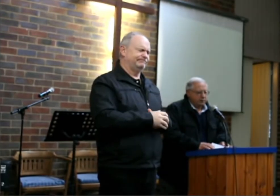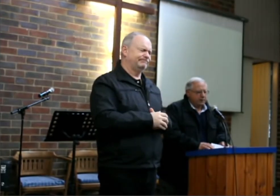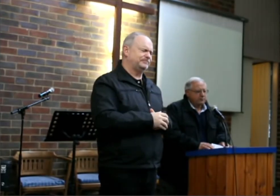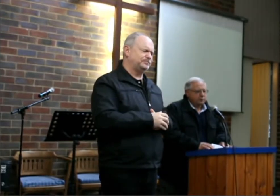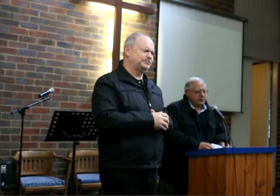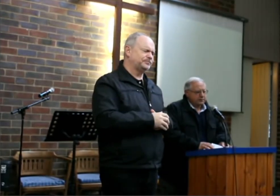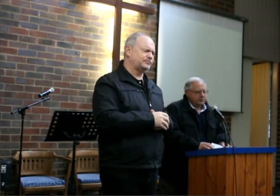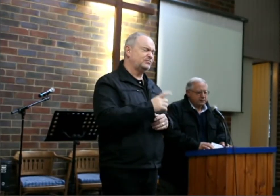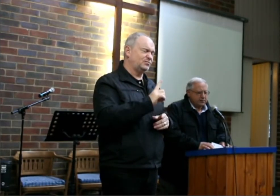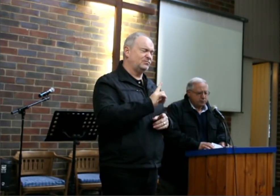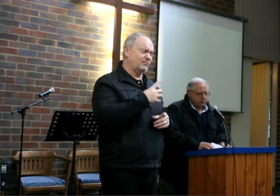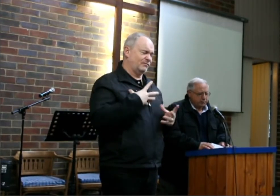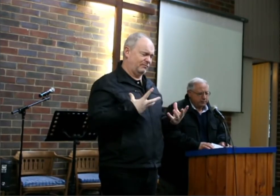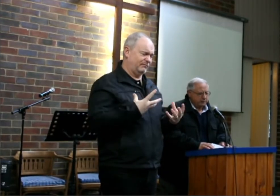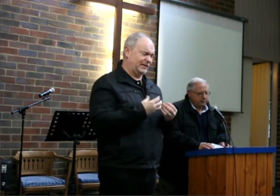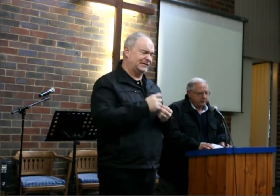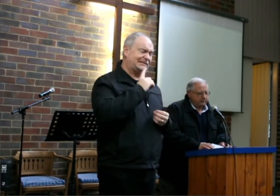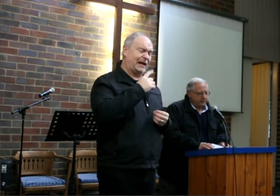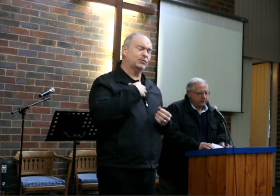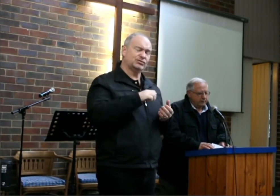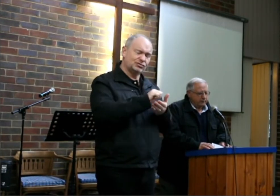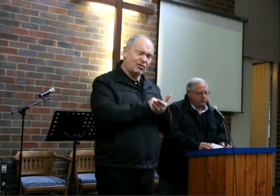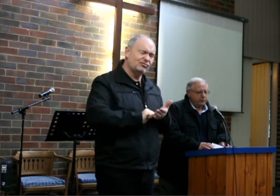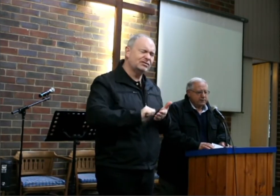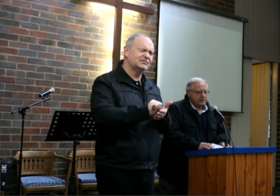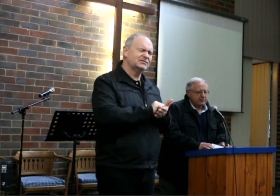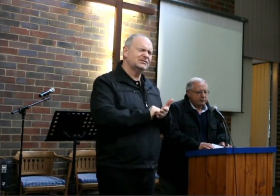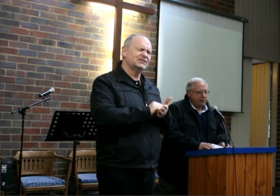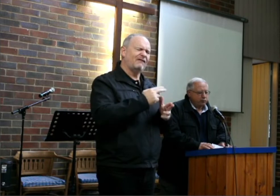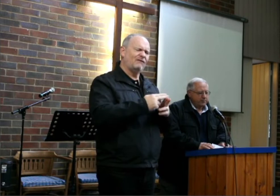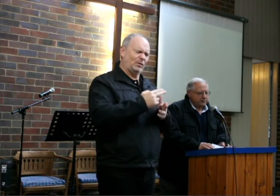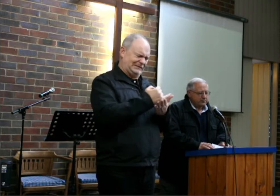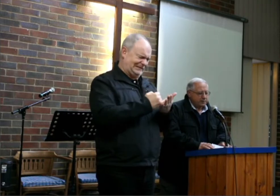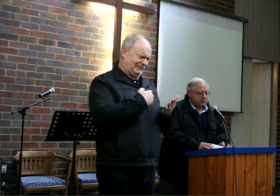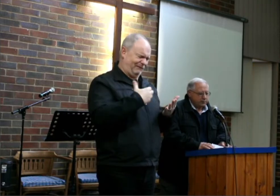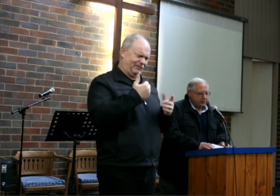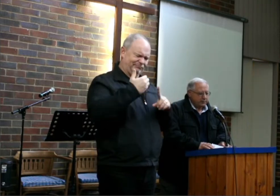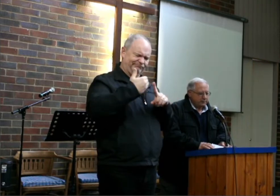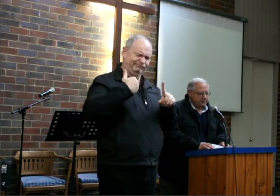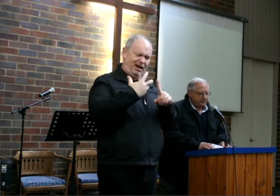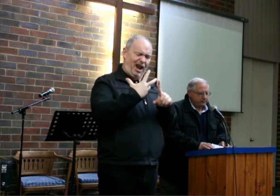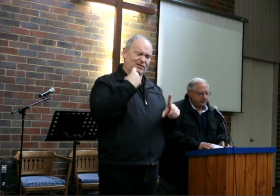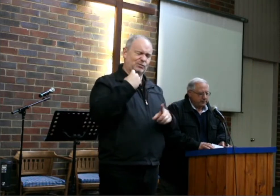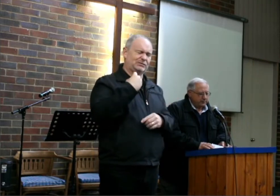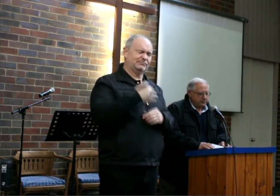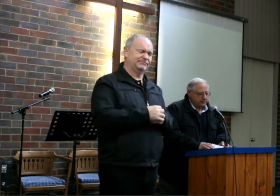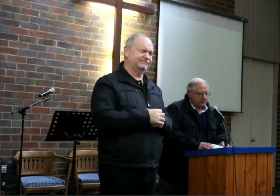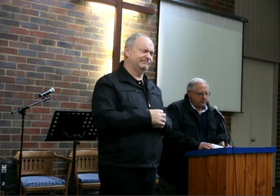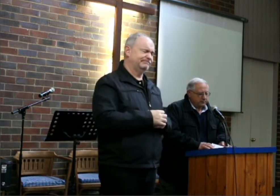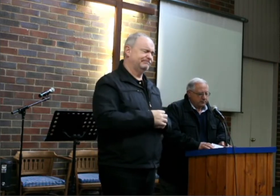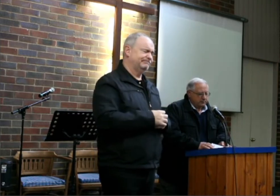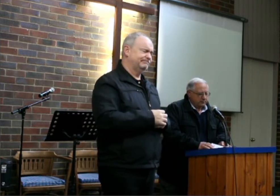Lord, we come together to say sorry for the sins that we have committed last week.